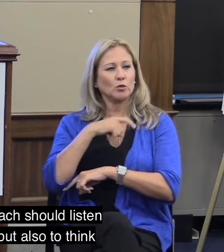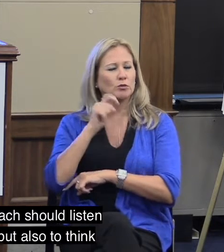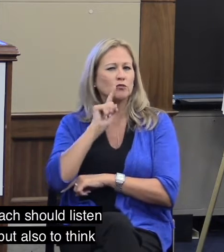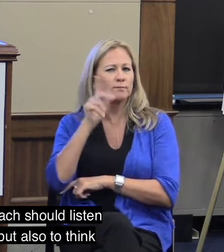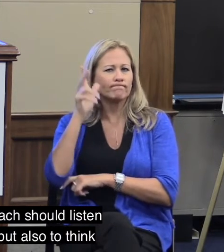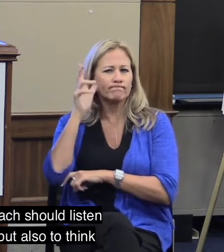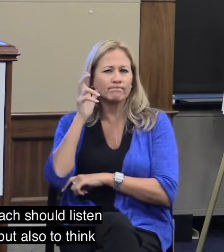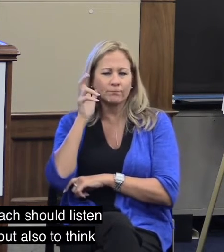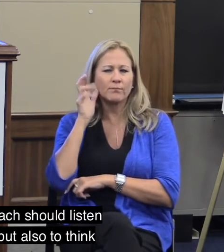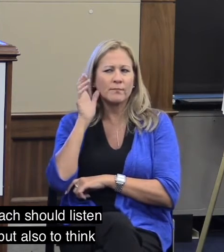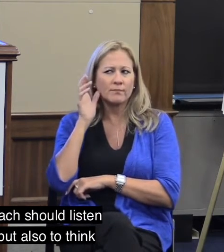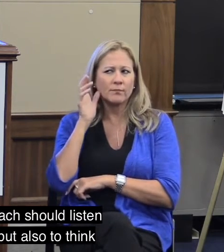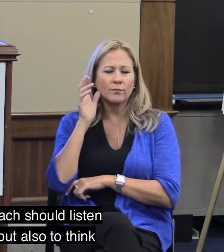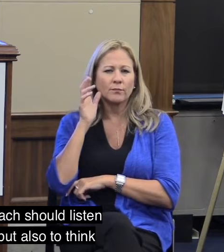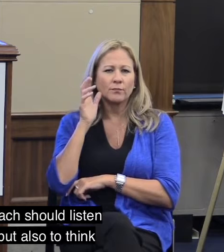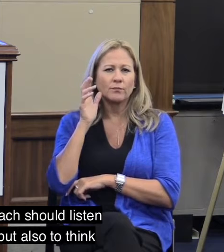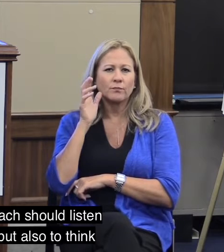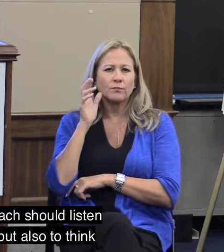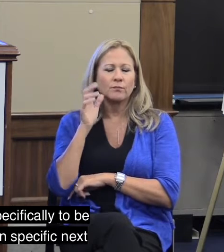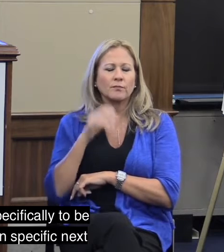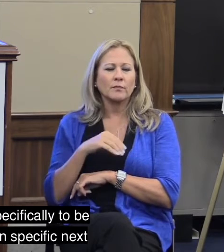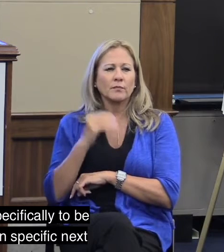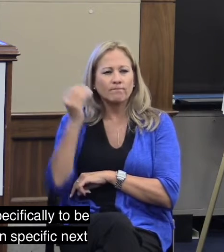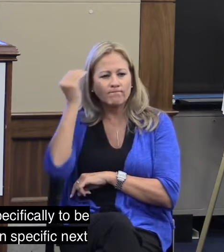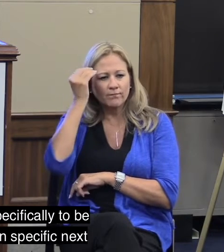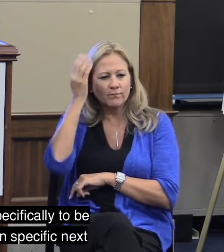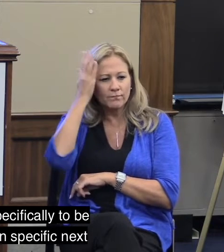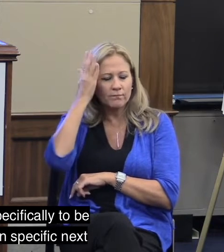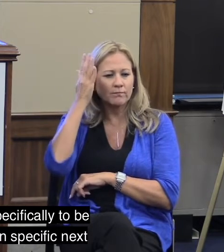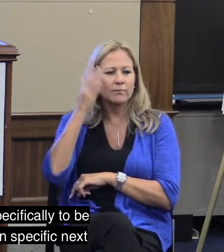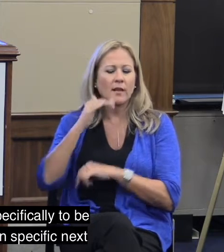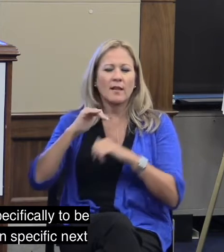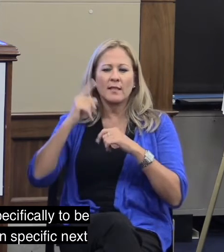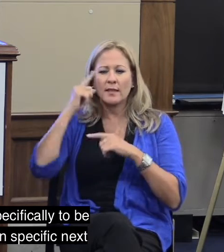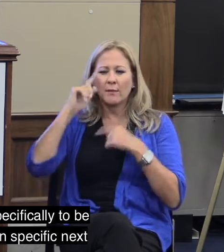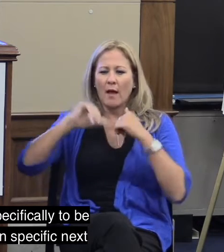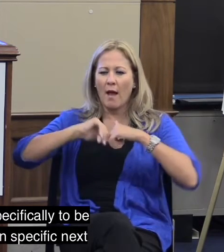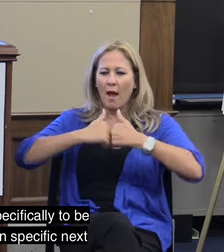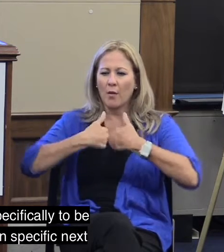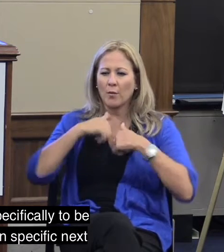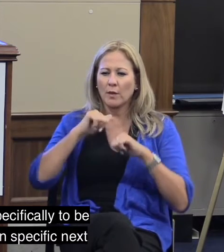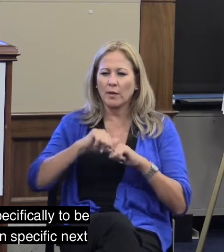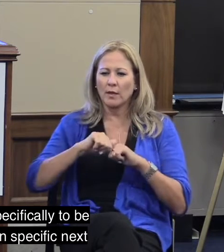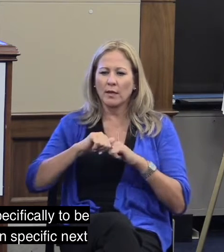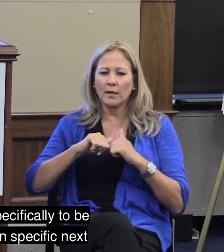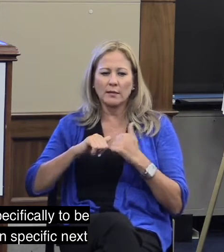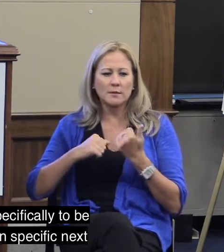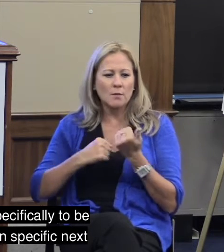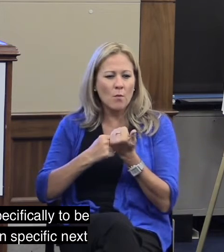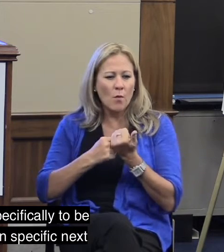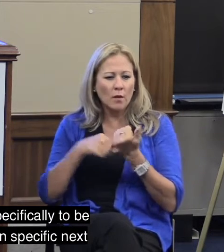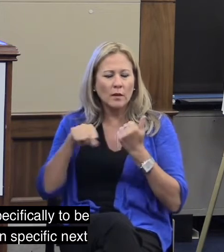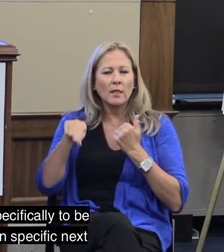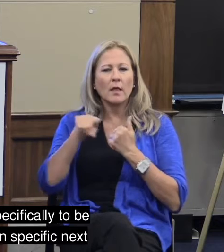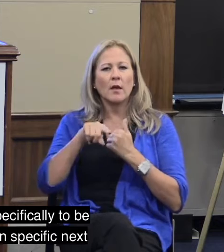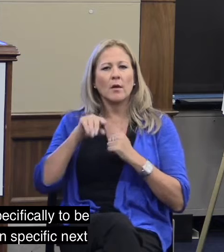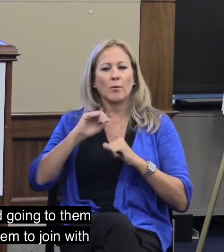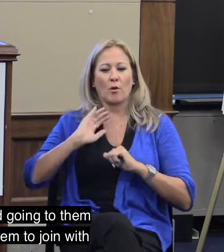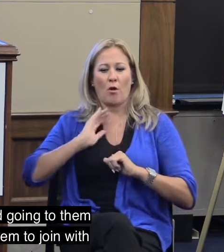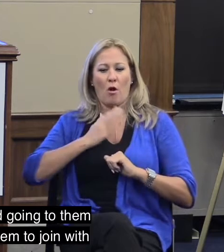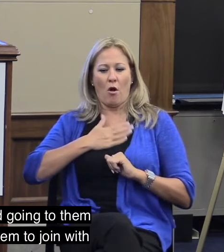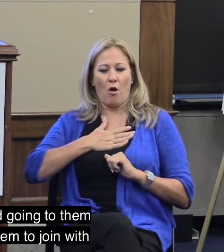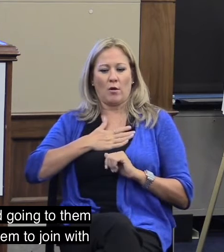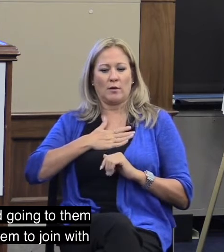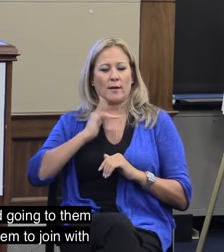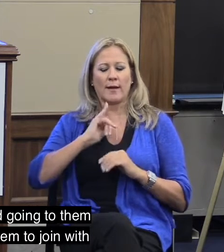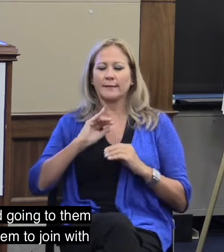listen to what they've got to say, but also to think about how we can offer specifically to be of support, putting our own specific next